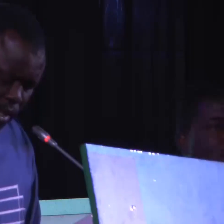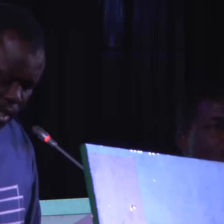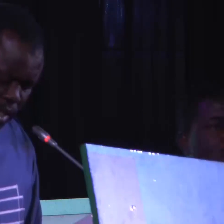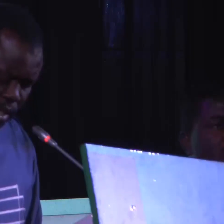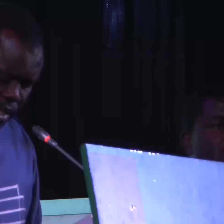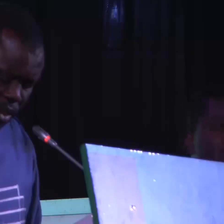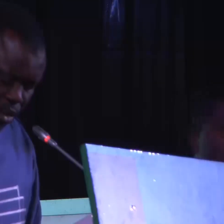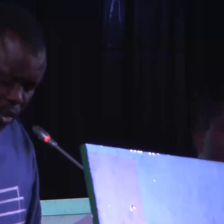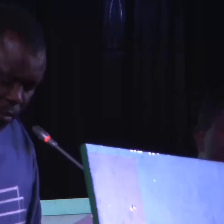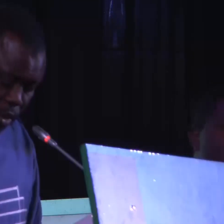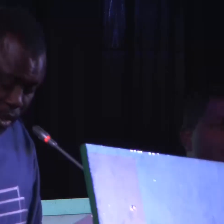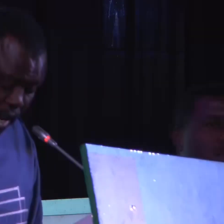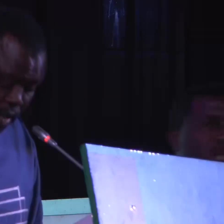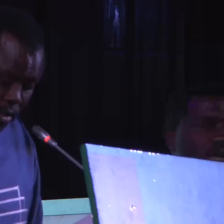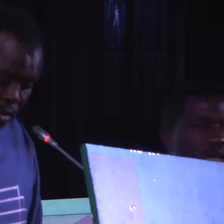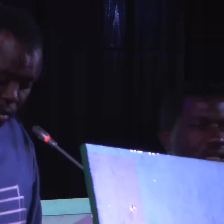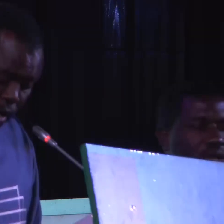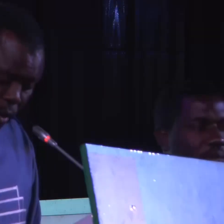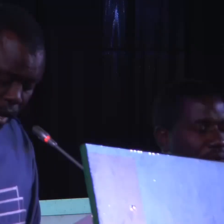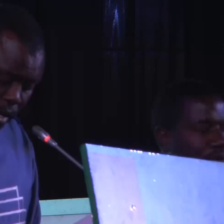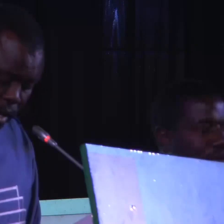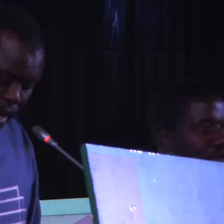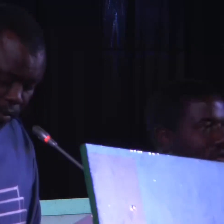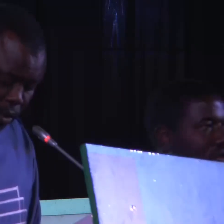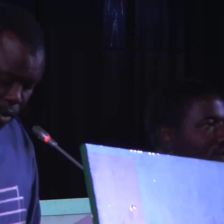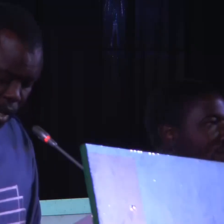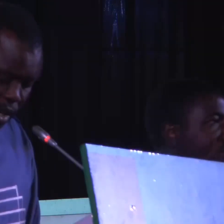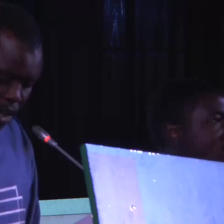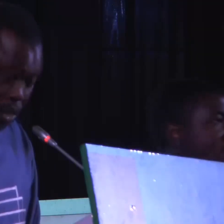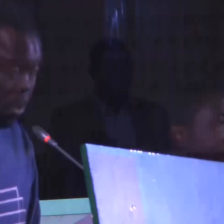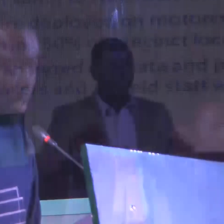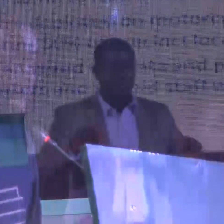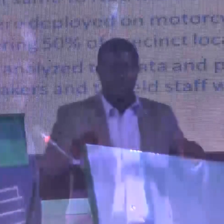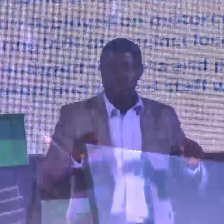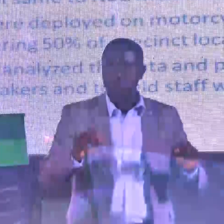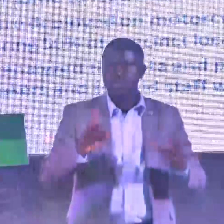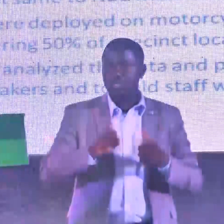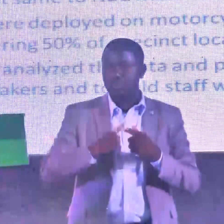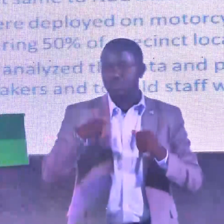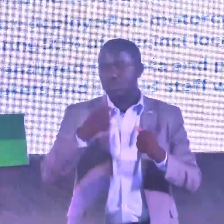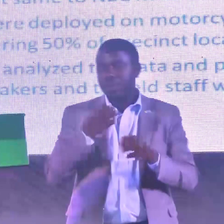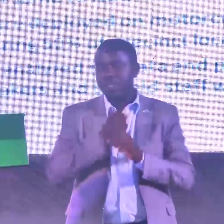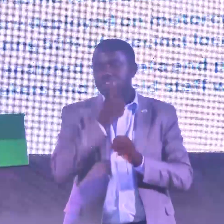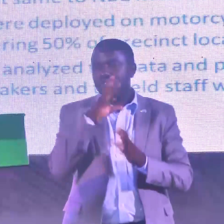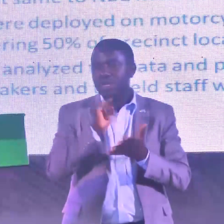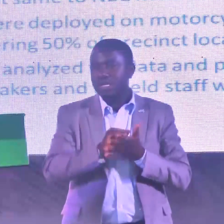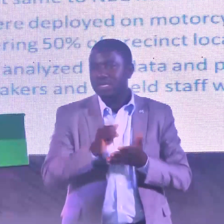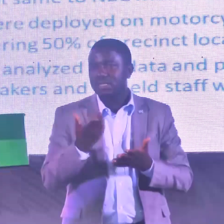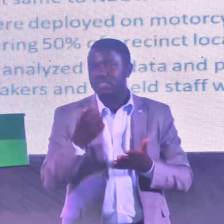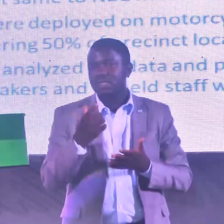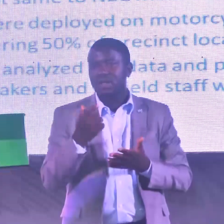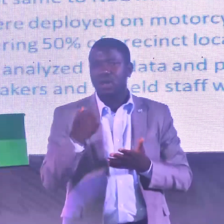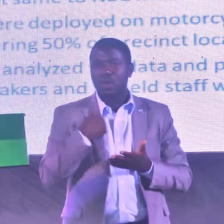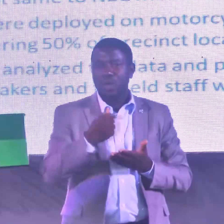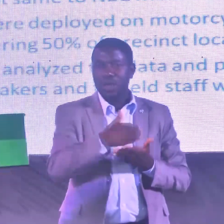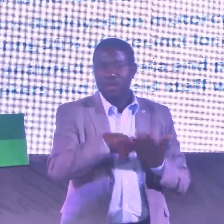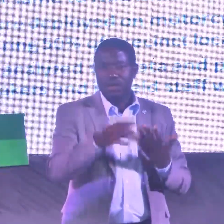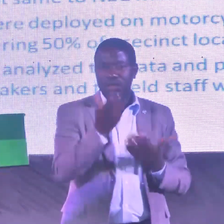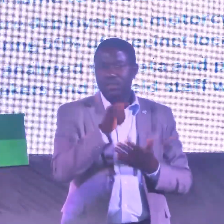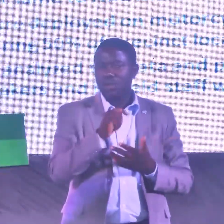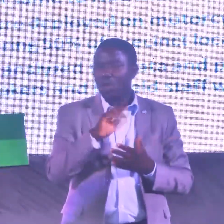inaccessible places, the use of motorcycles were quite a handful in ensuring that those data were collected in a timely